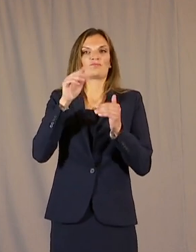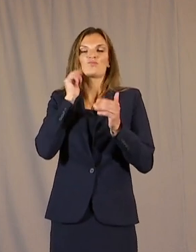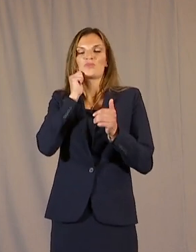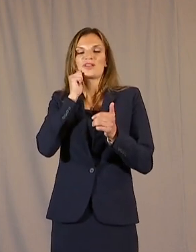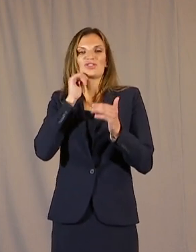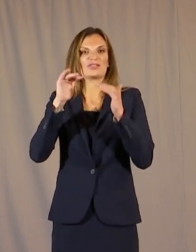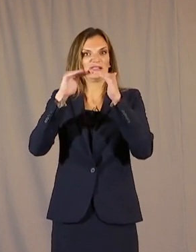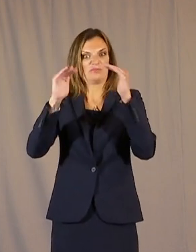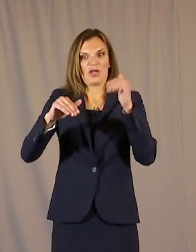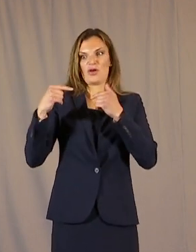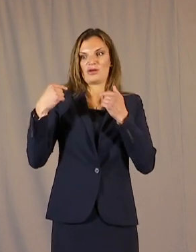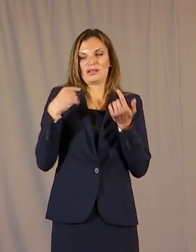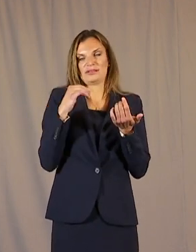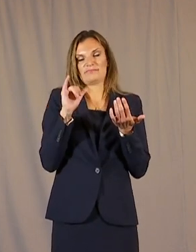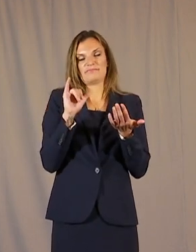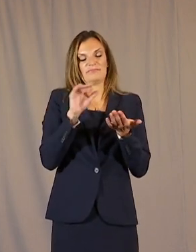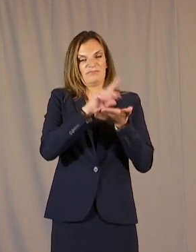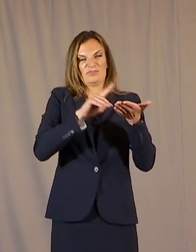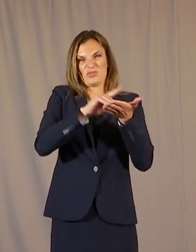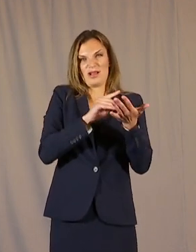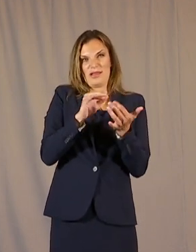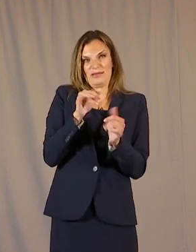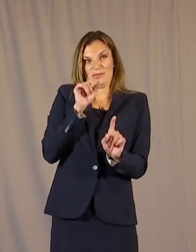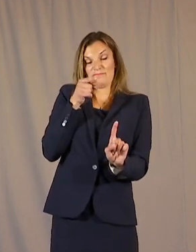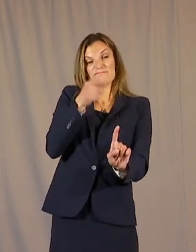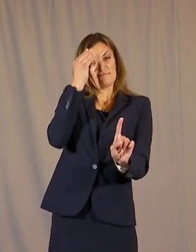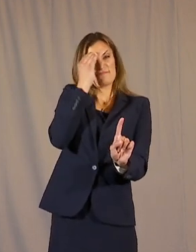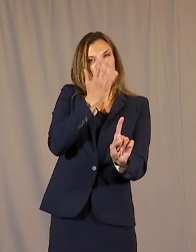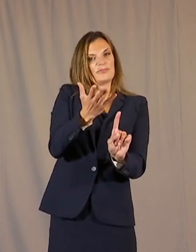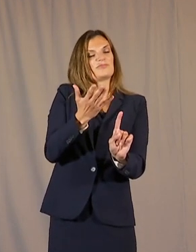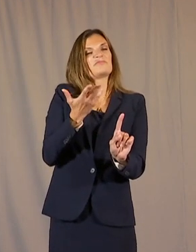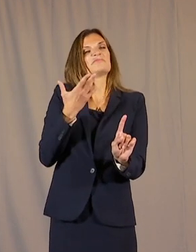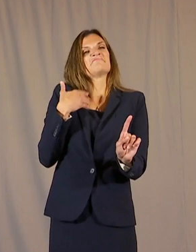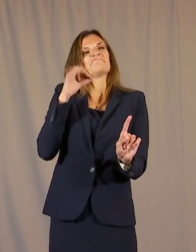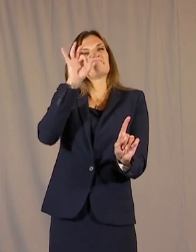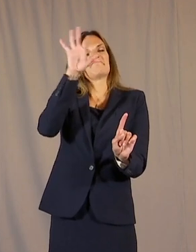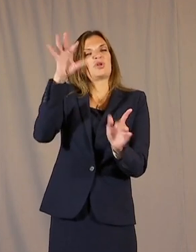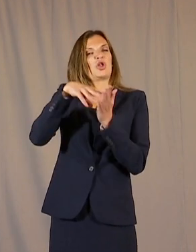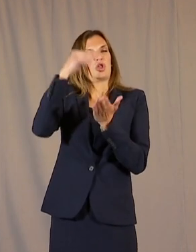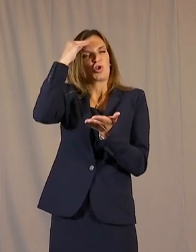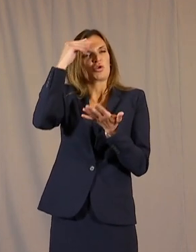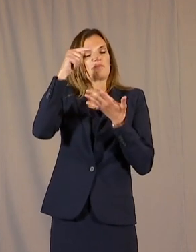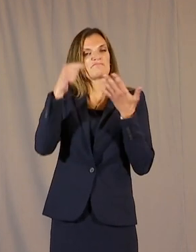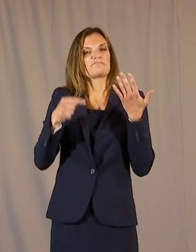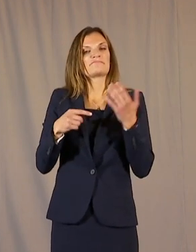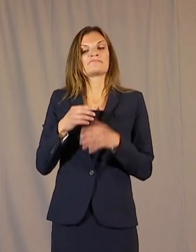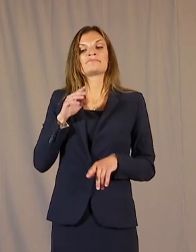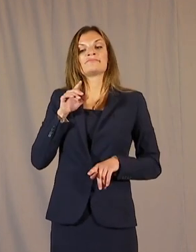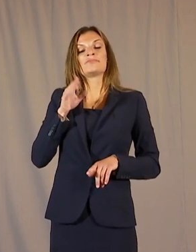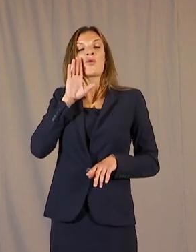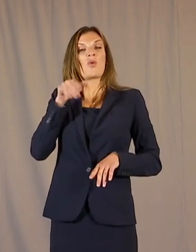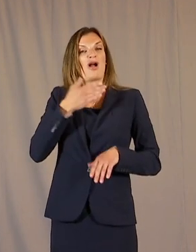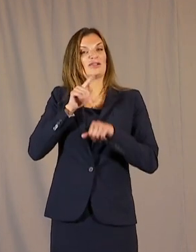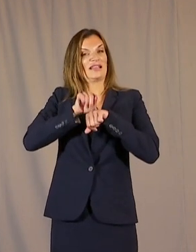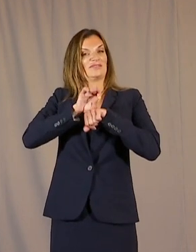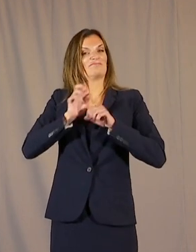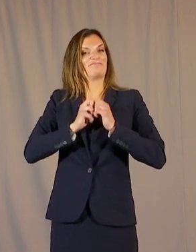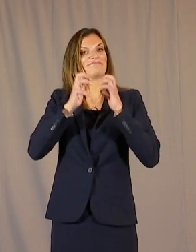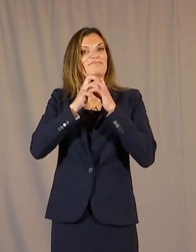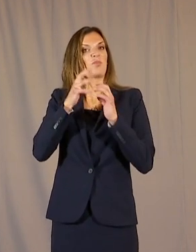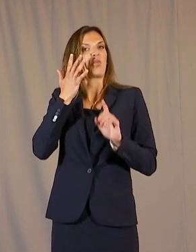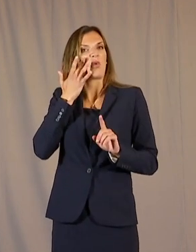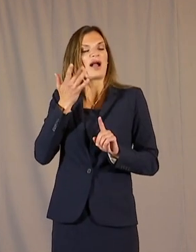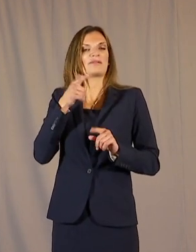force was charged with not only reducing the immediate impacts of the pandemic, but trying to figure